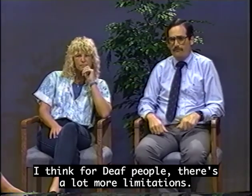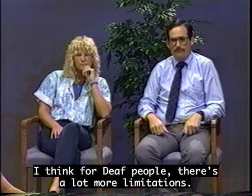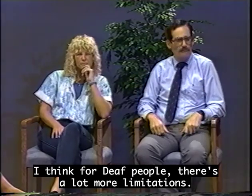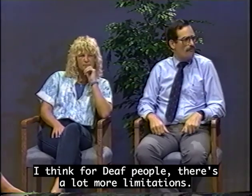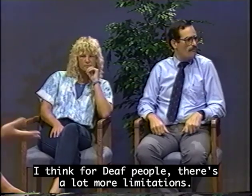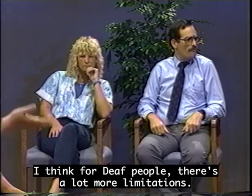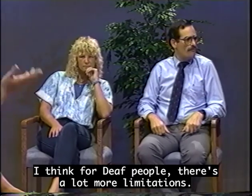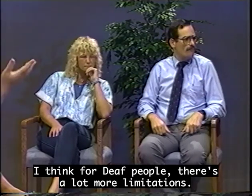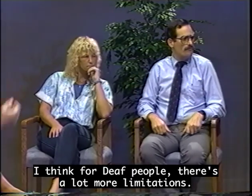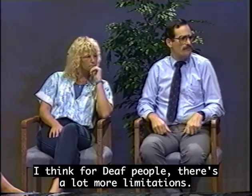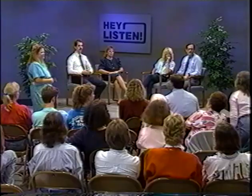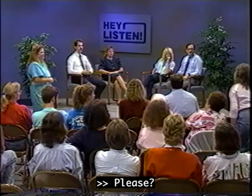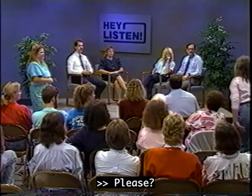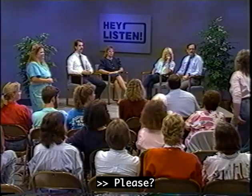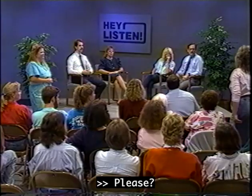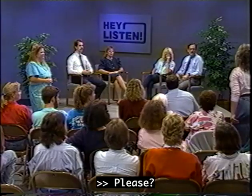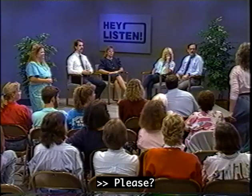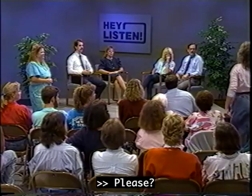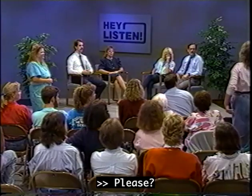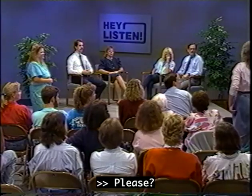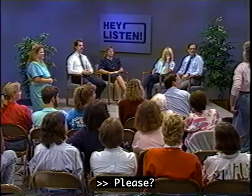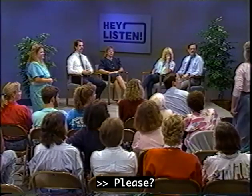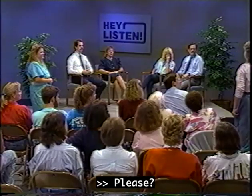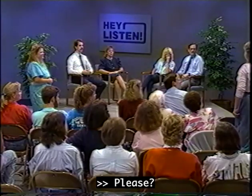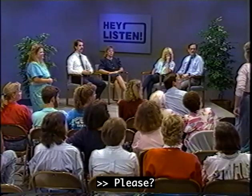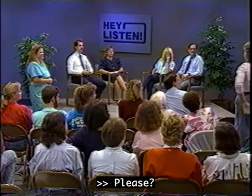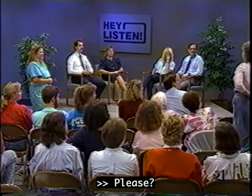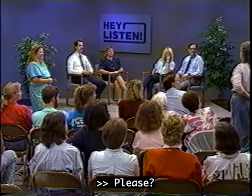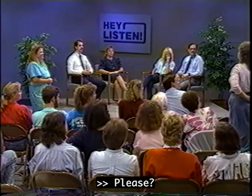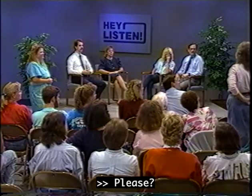people, there's a lot more limitations. Please.